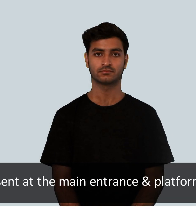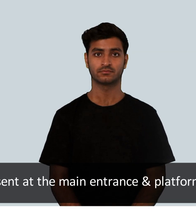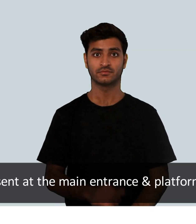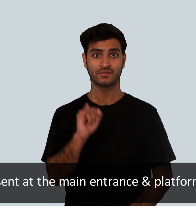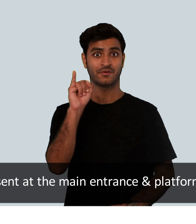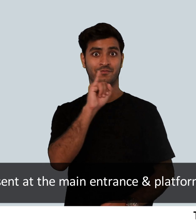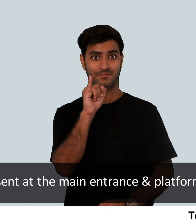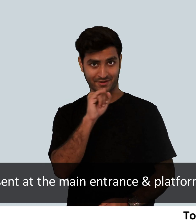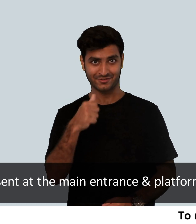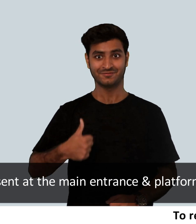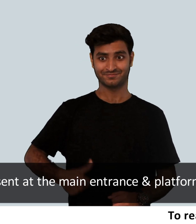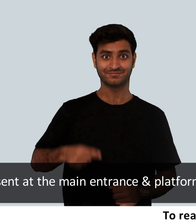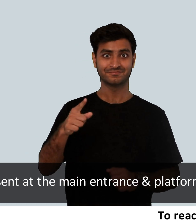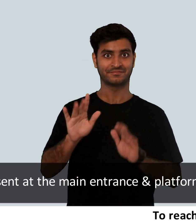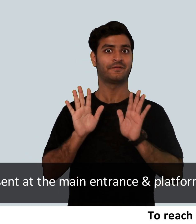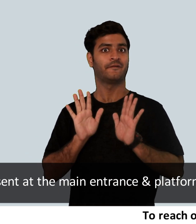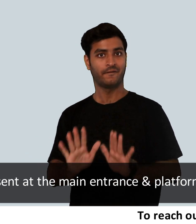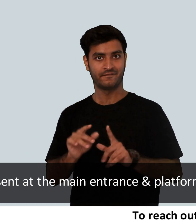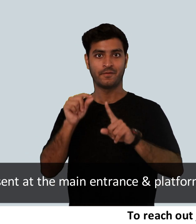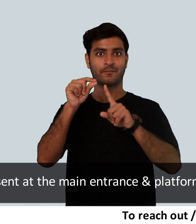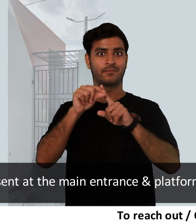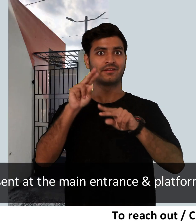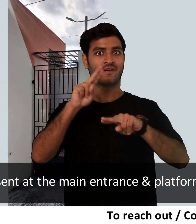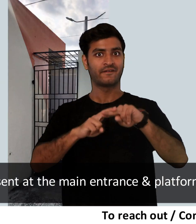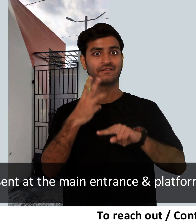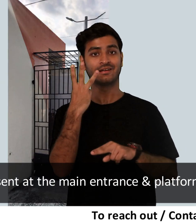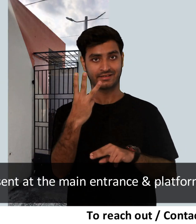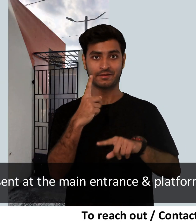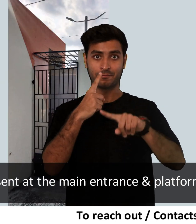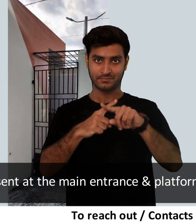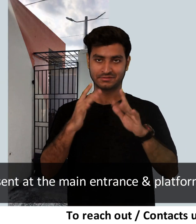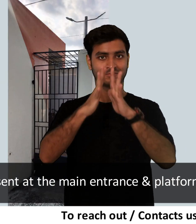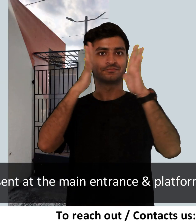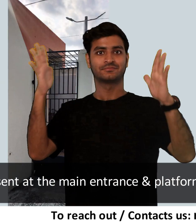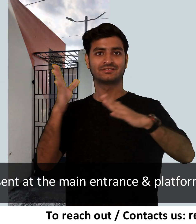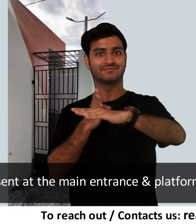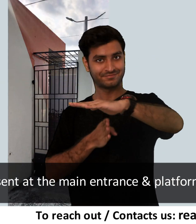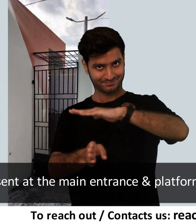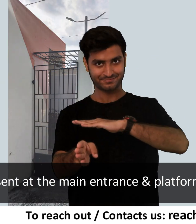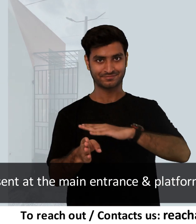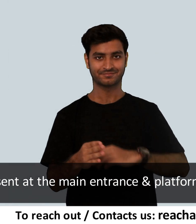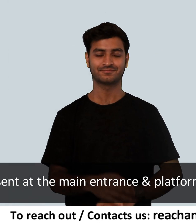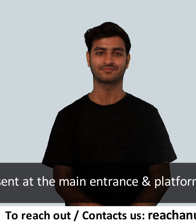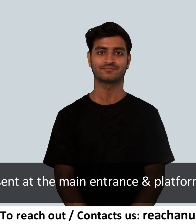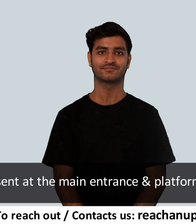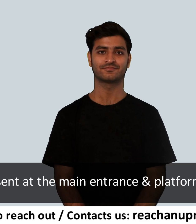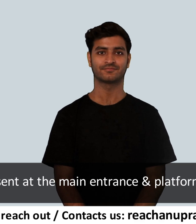and toilets are present at the main entrance and platform 3.